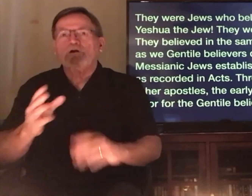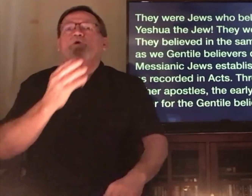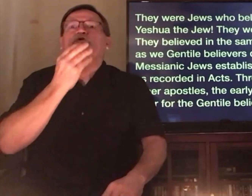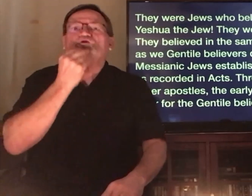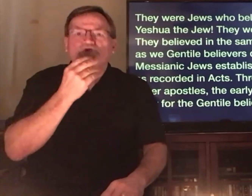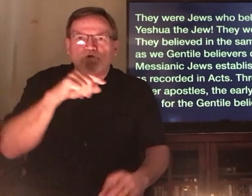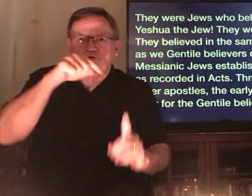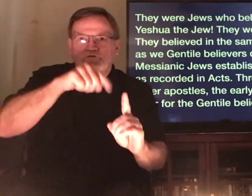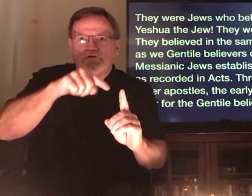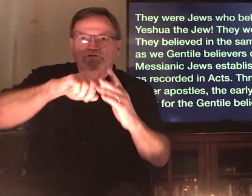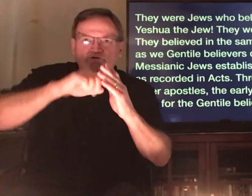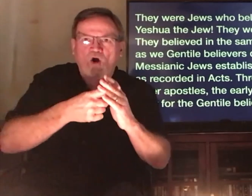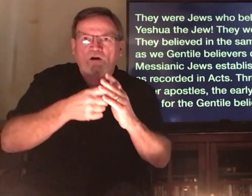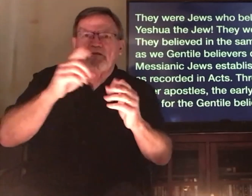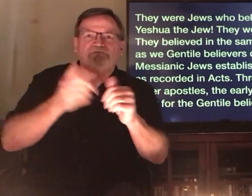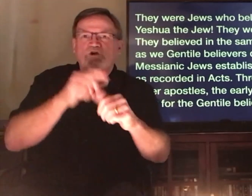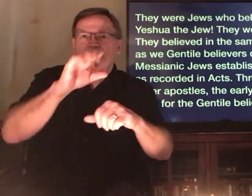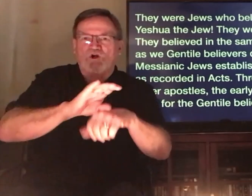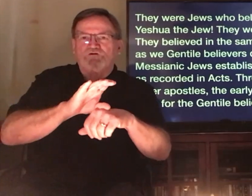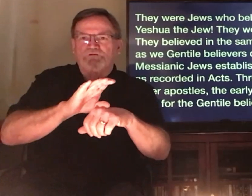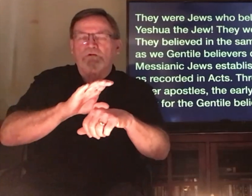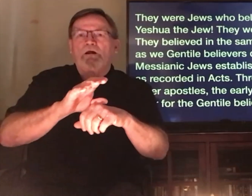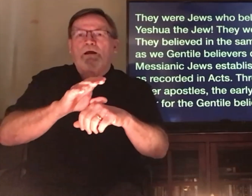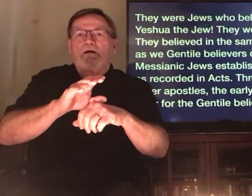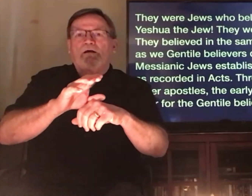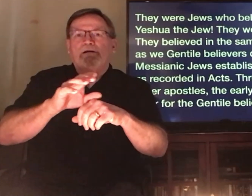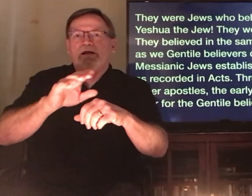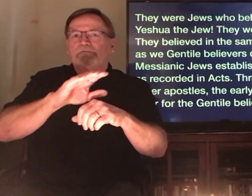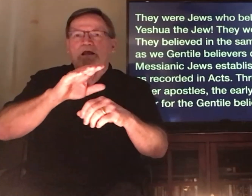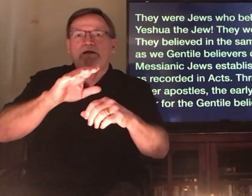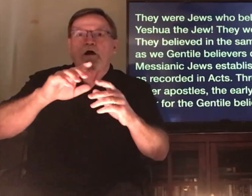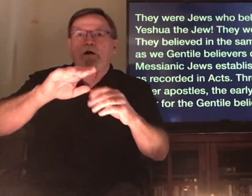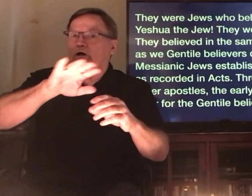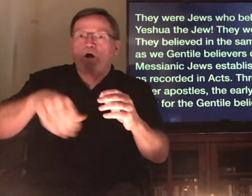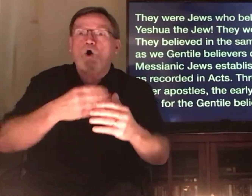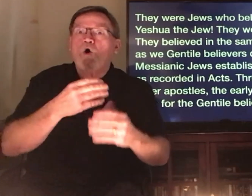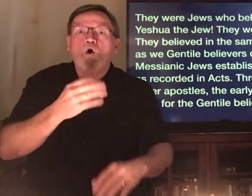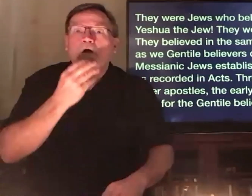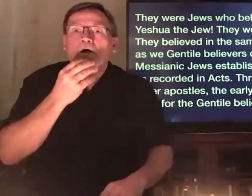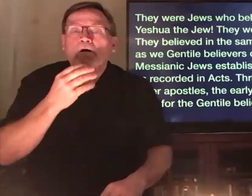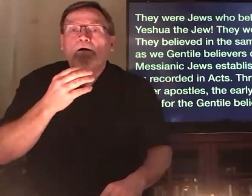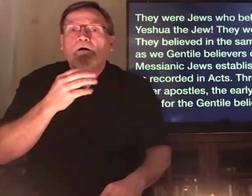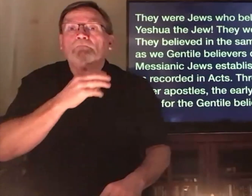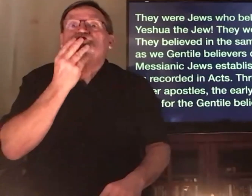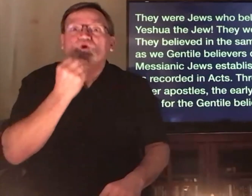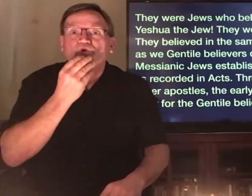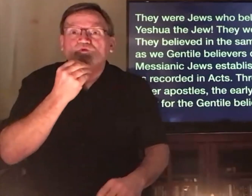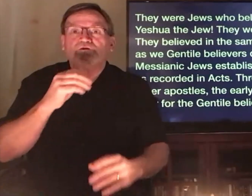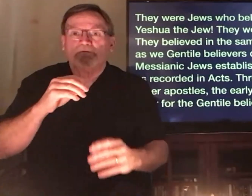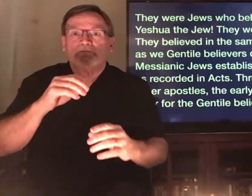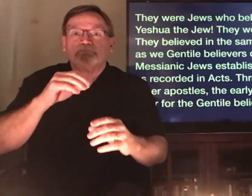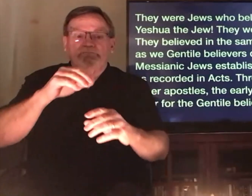Peter, all are Messianic Jews. They believe in Yeshua. They